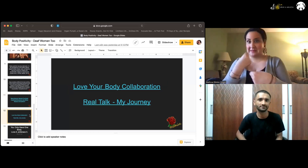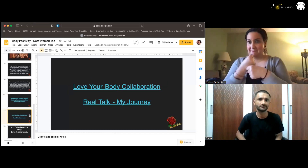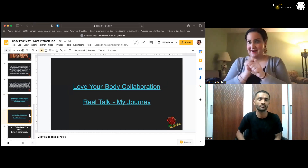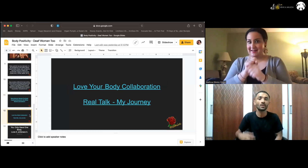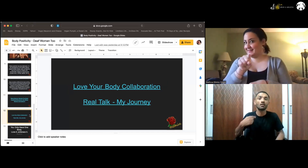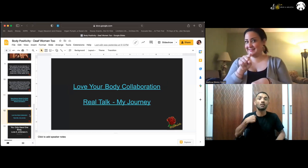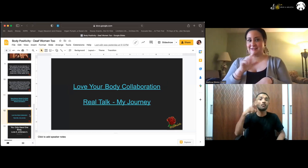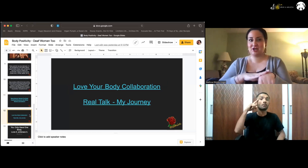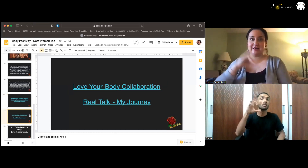And remember that